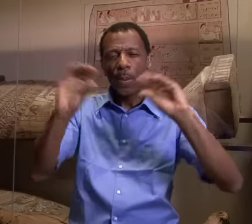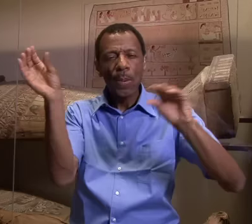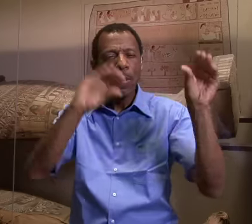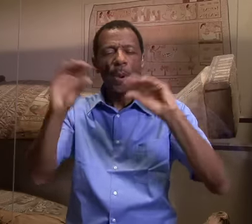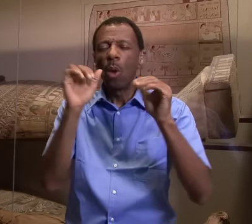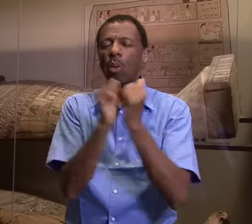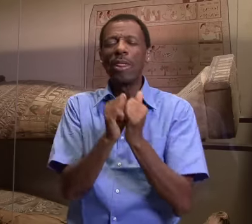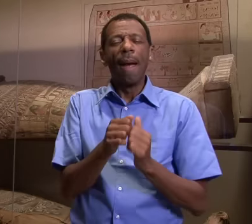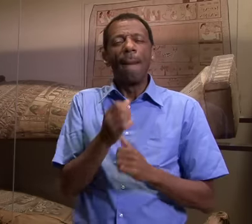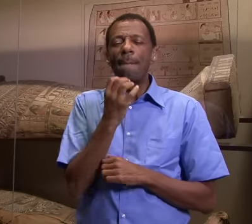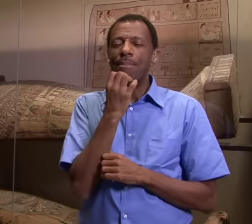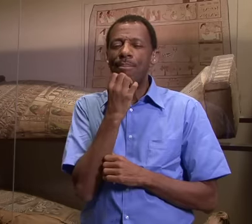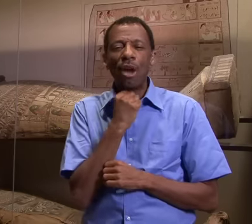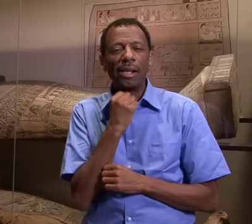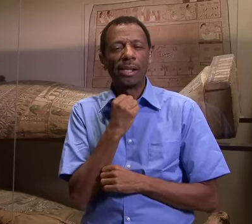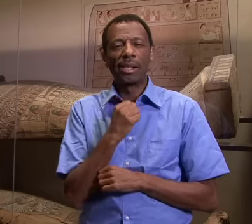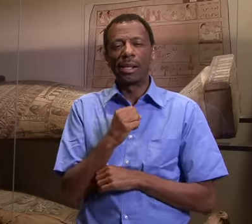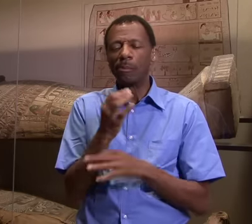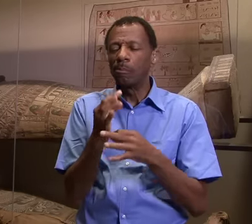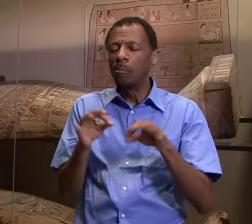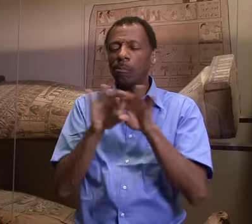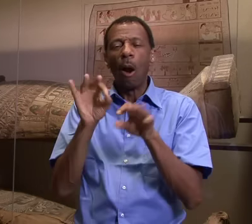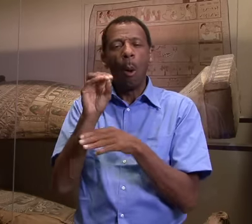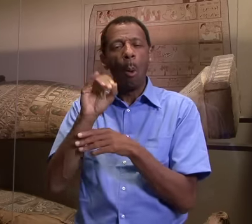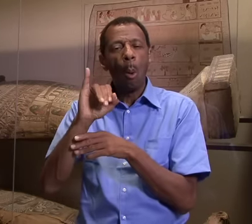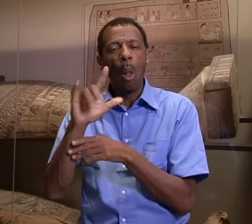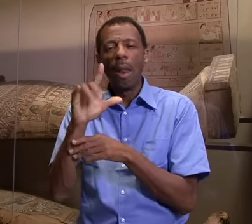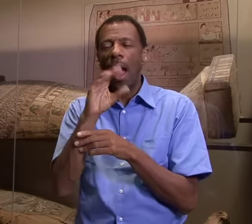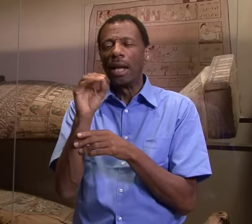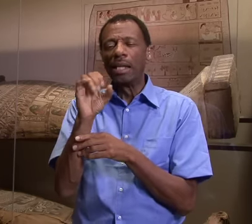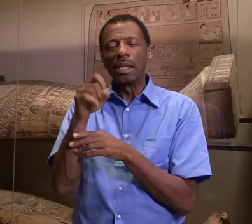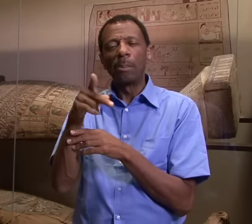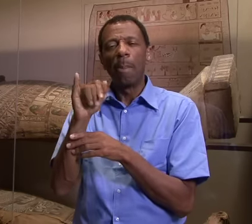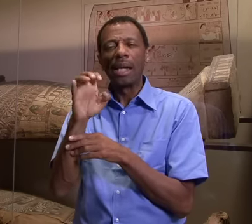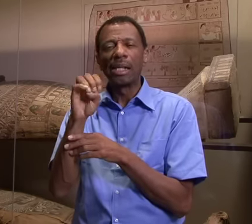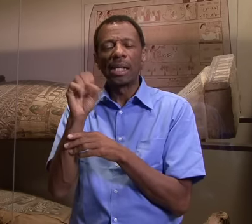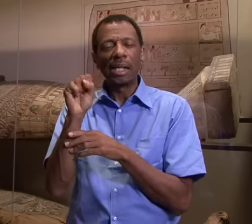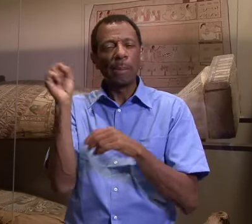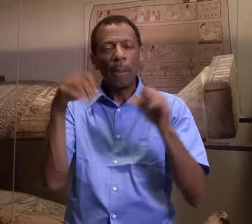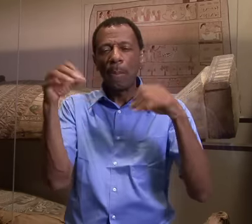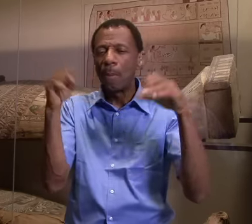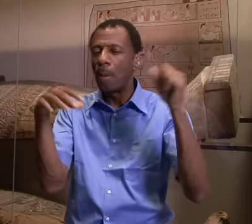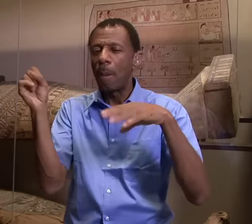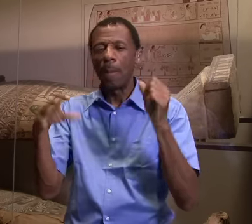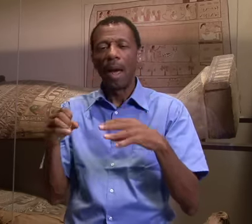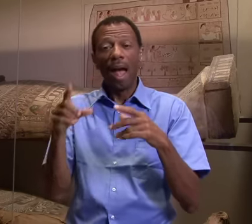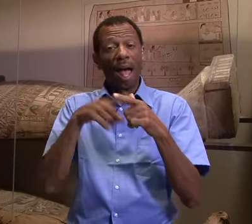The body would be preserved in salts, then washed and anointed with precious oil and spices.